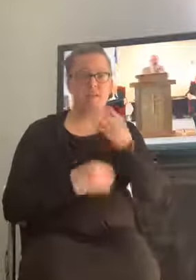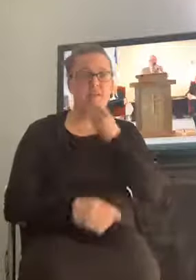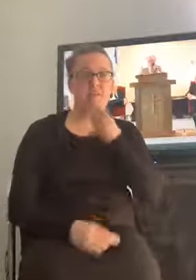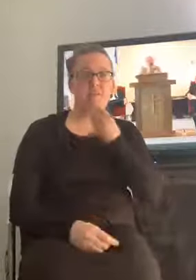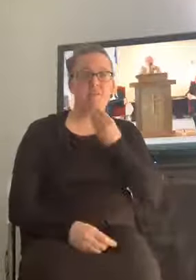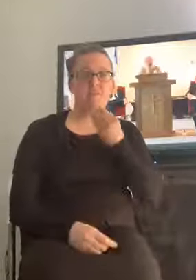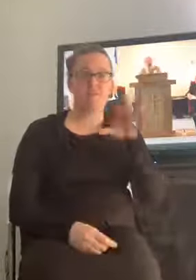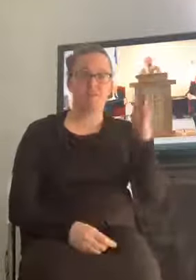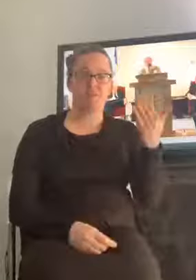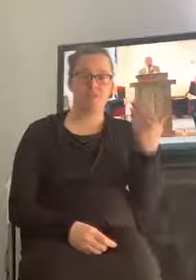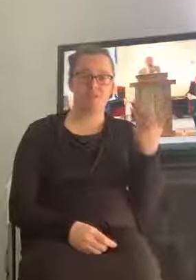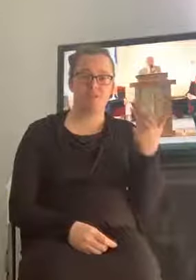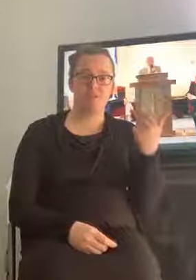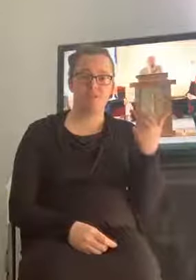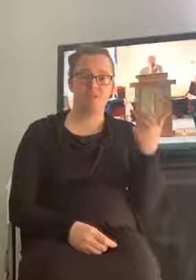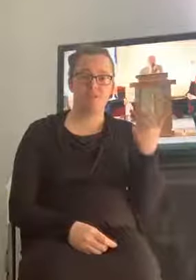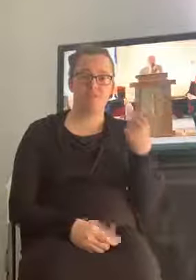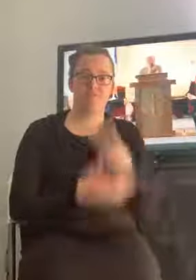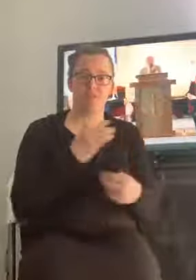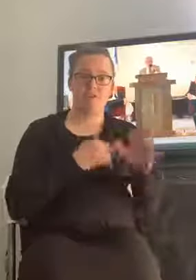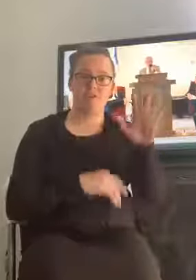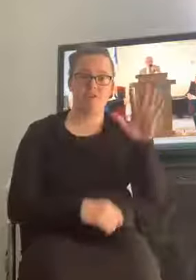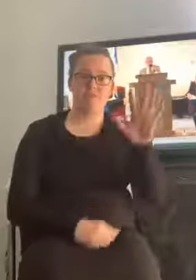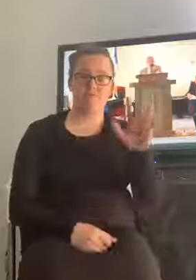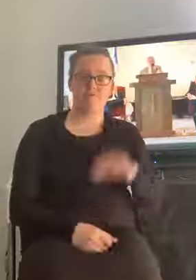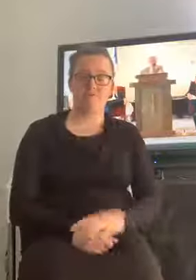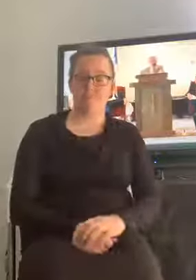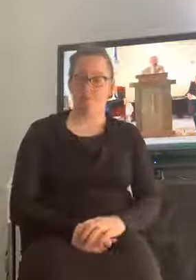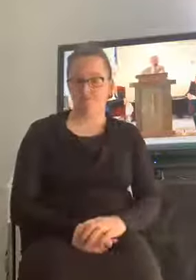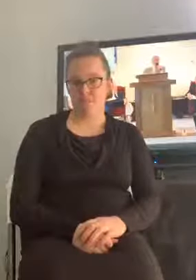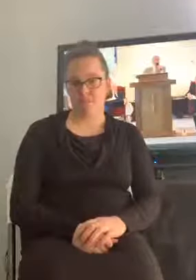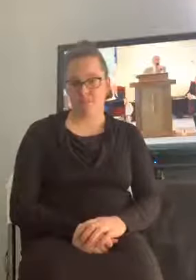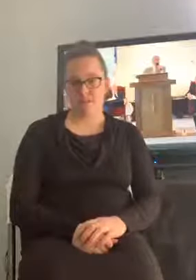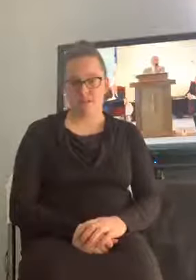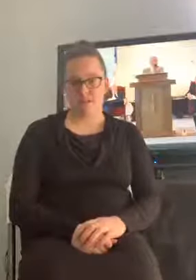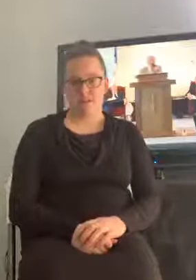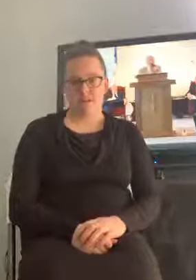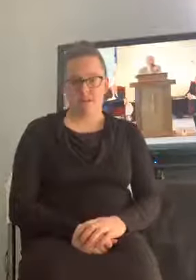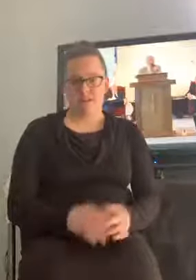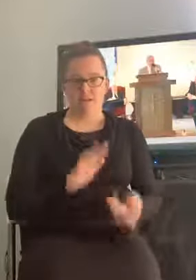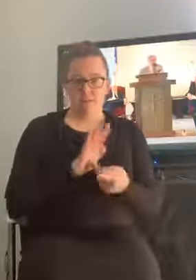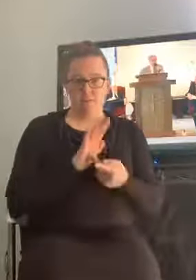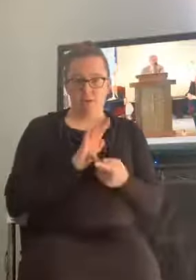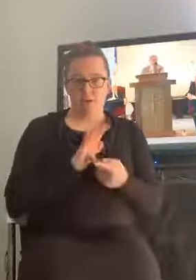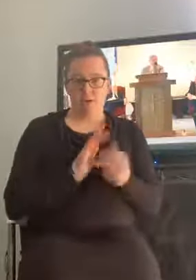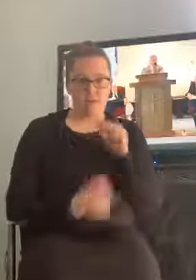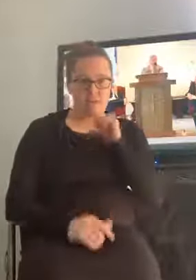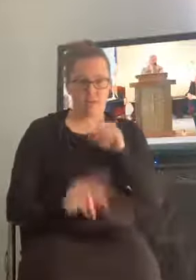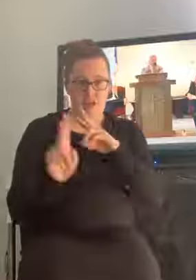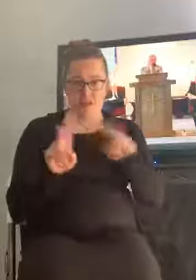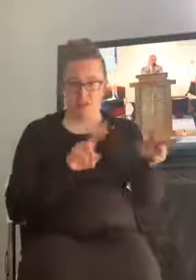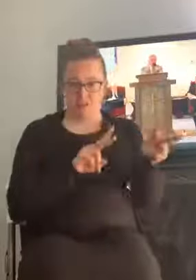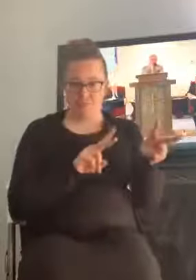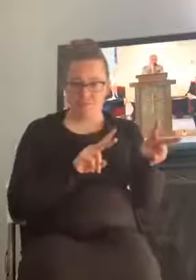Hebrews 13 and verse 5, the Apostle Paul did not look at what Moses said to